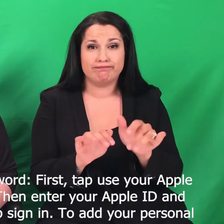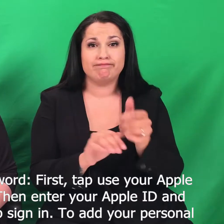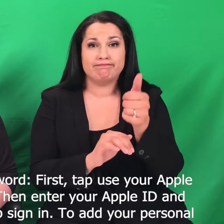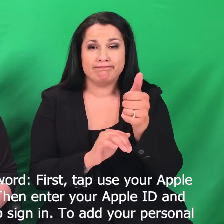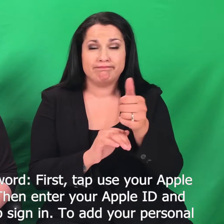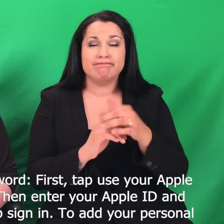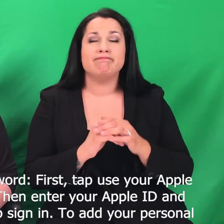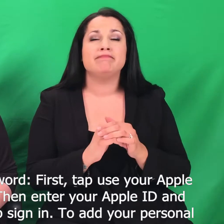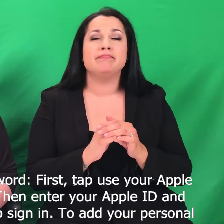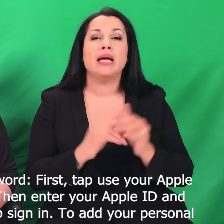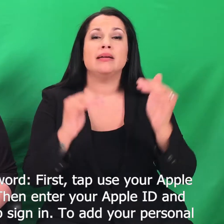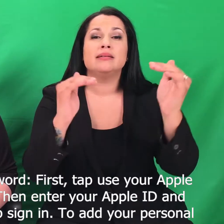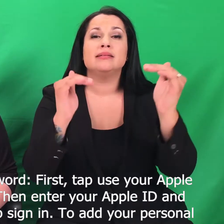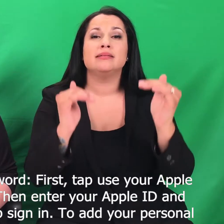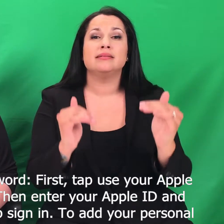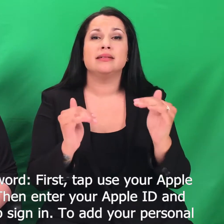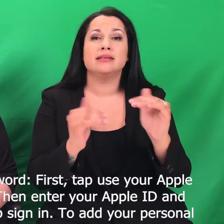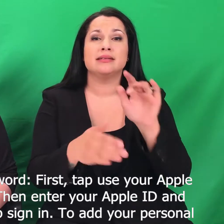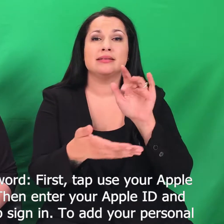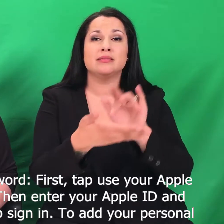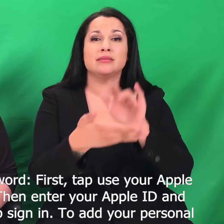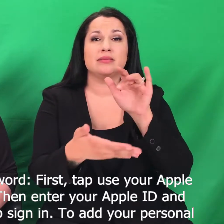Then tap Sign In.